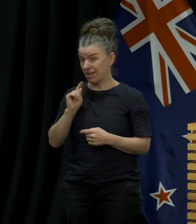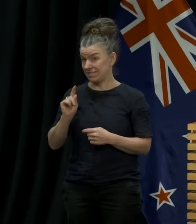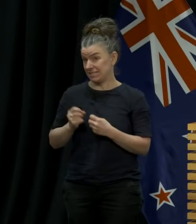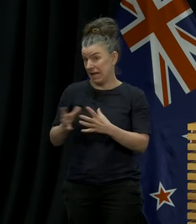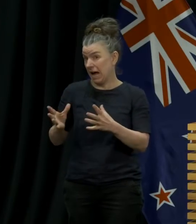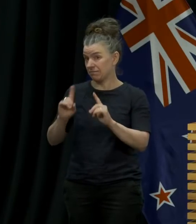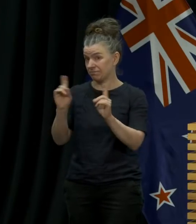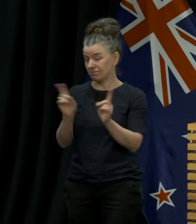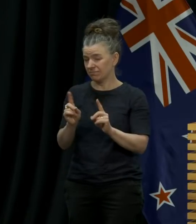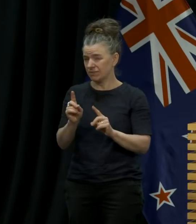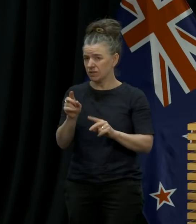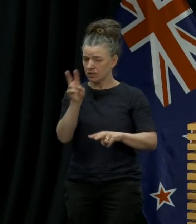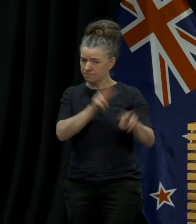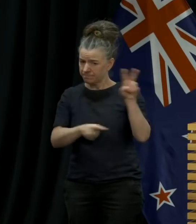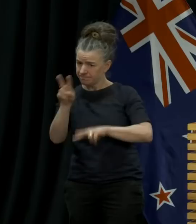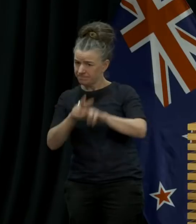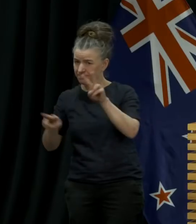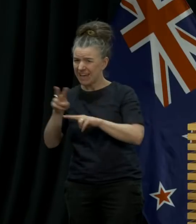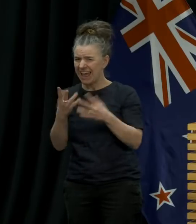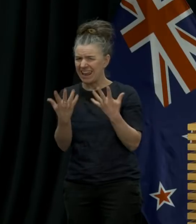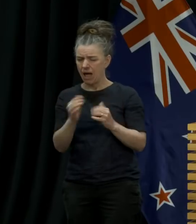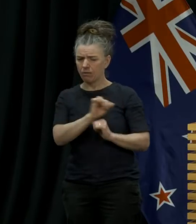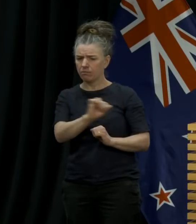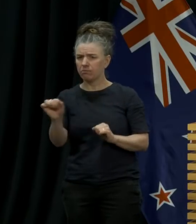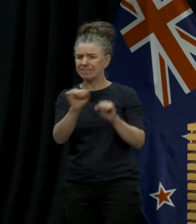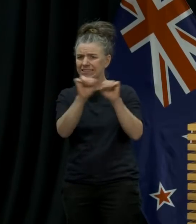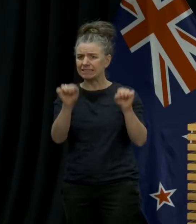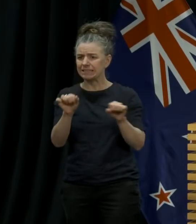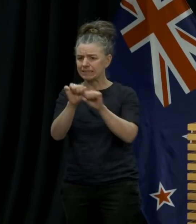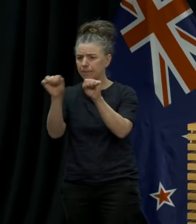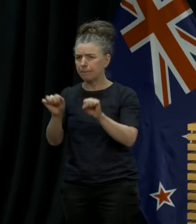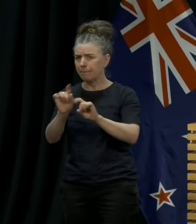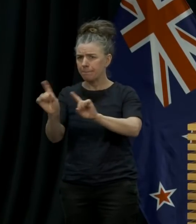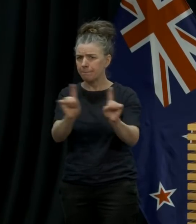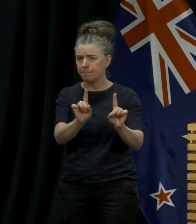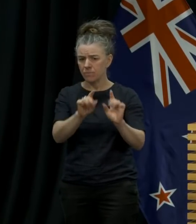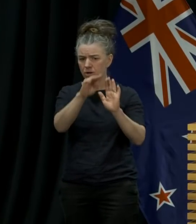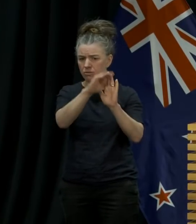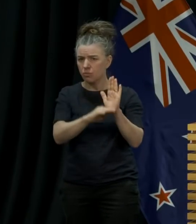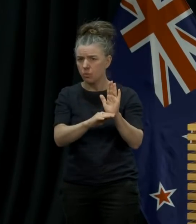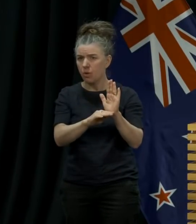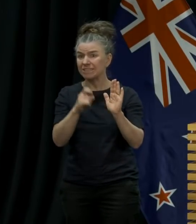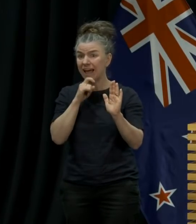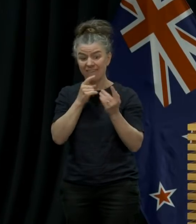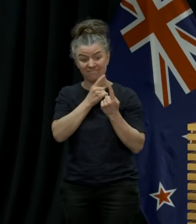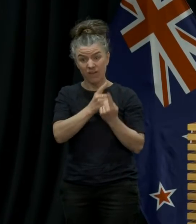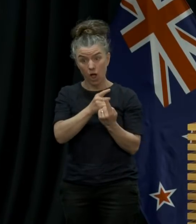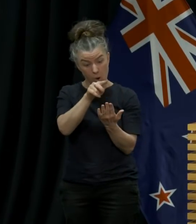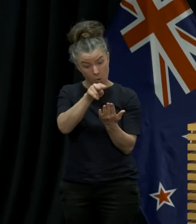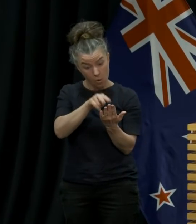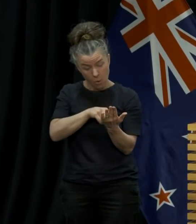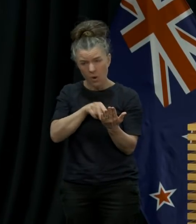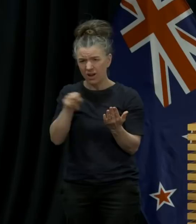of existing systems and written protocols to ensure they are being fully